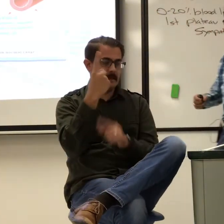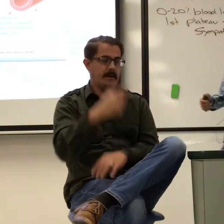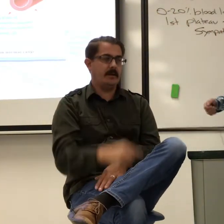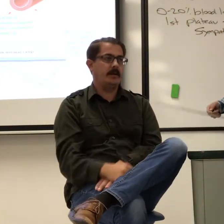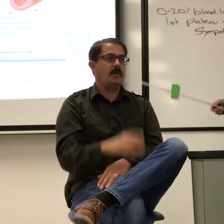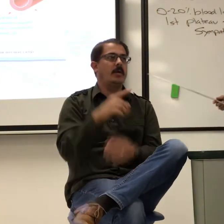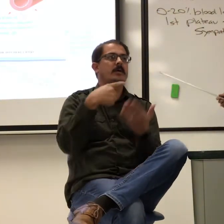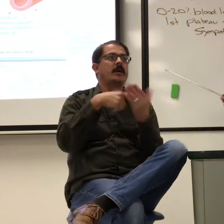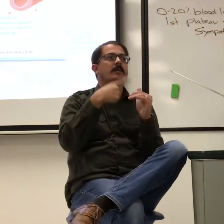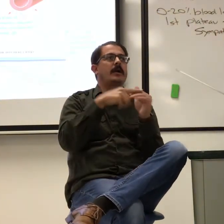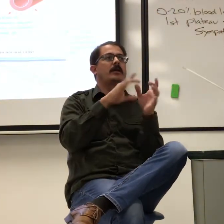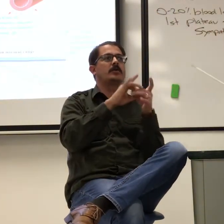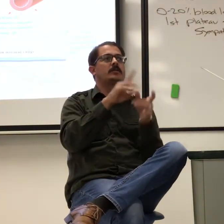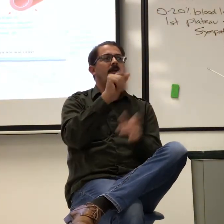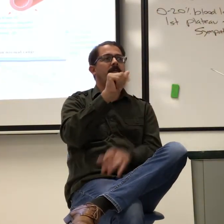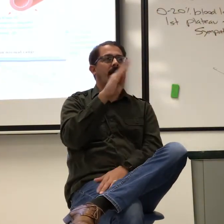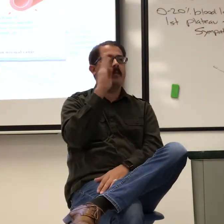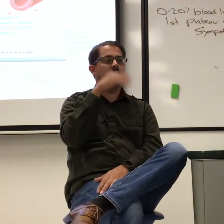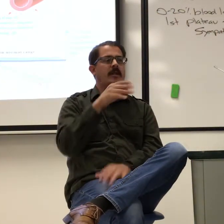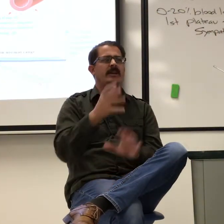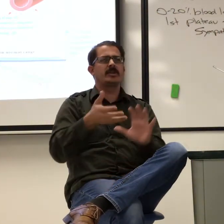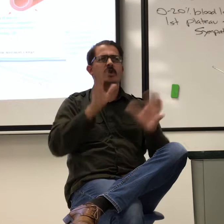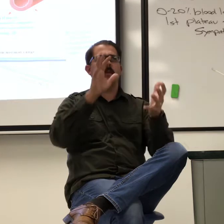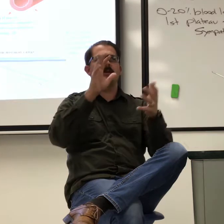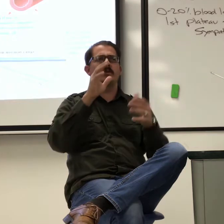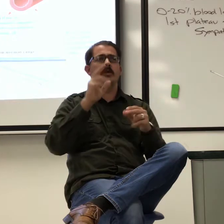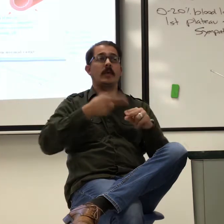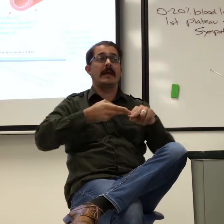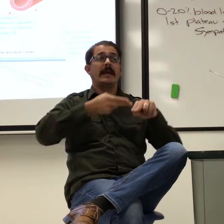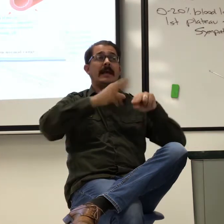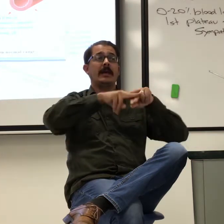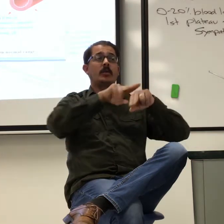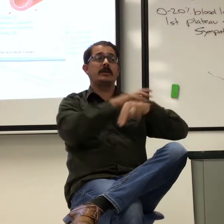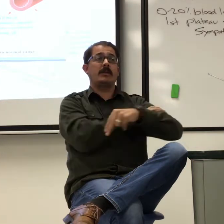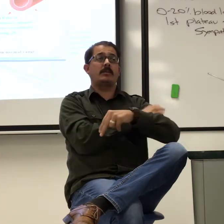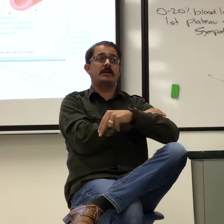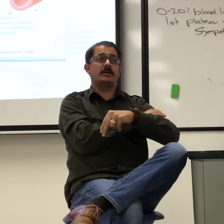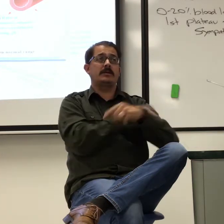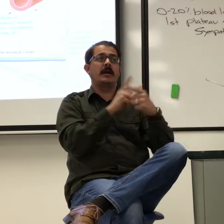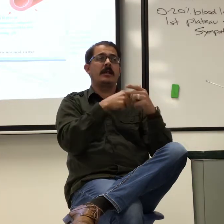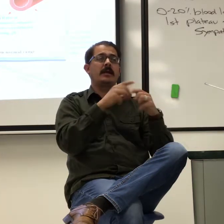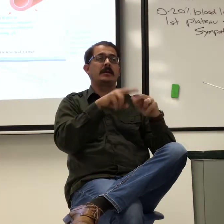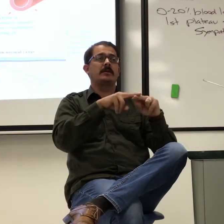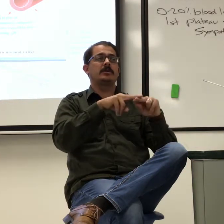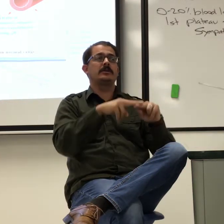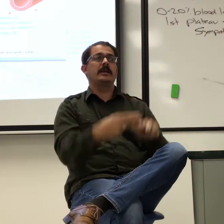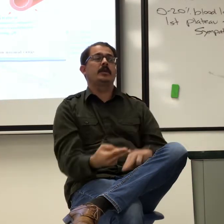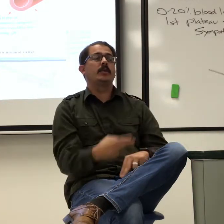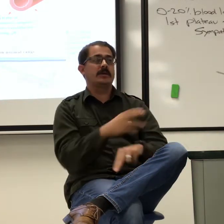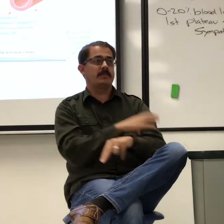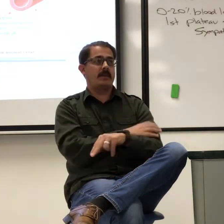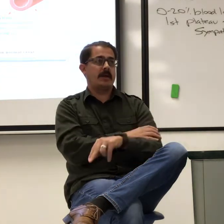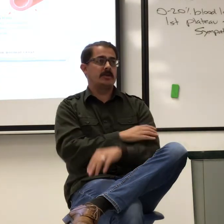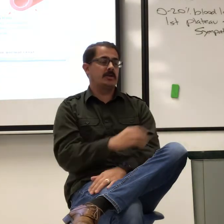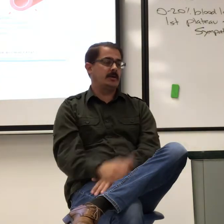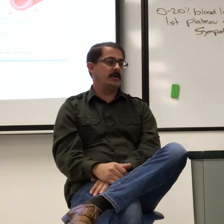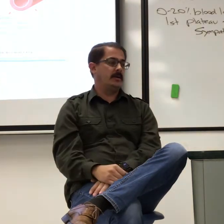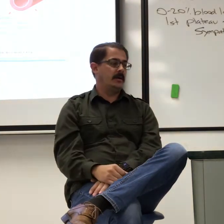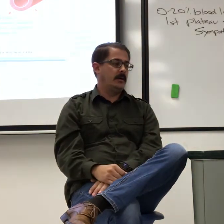lab, a disturbance where you increase the blood pressure and then decrease the blood pressure.